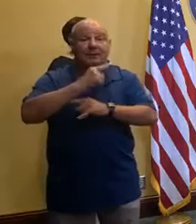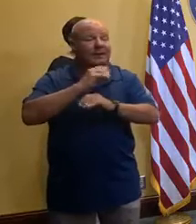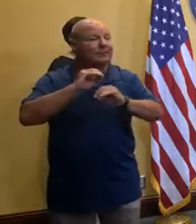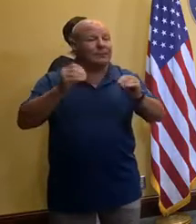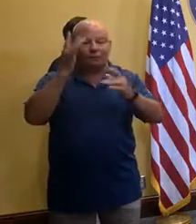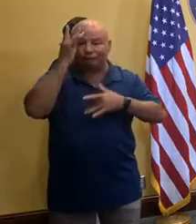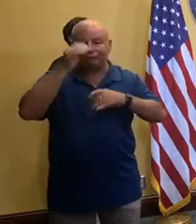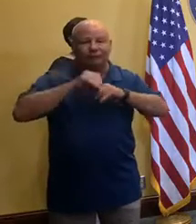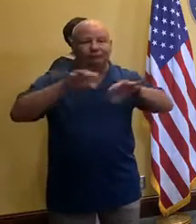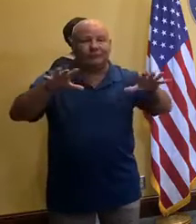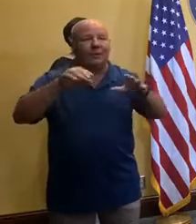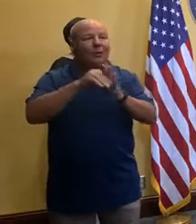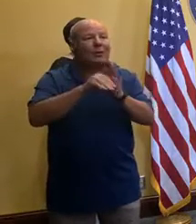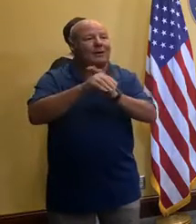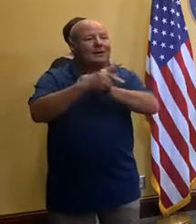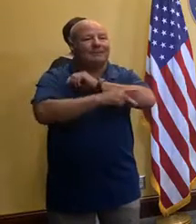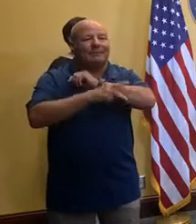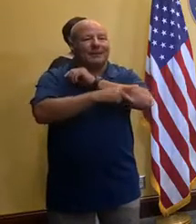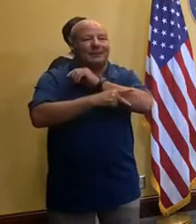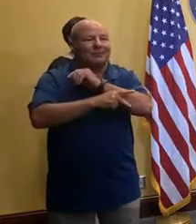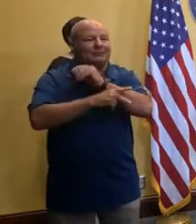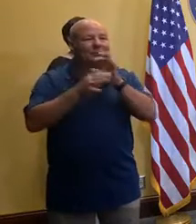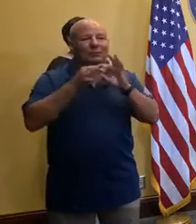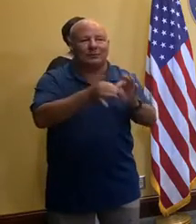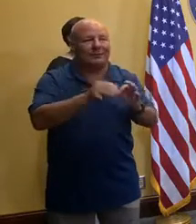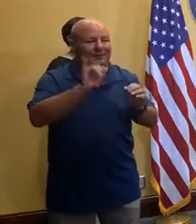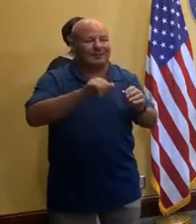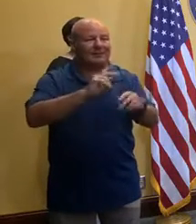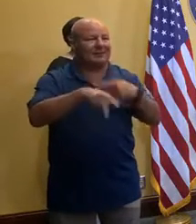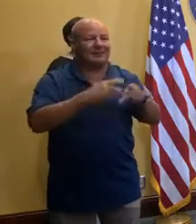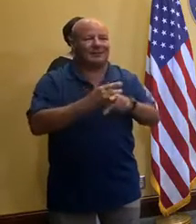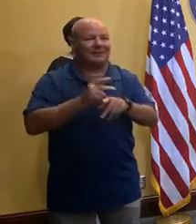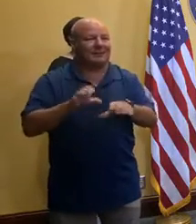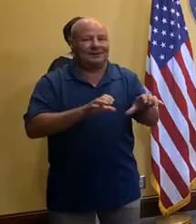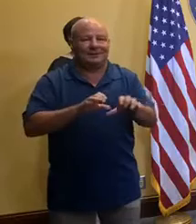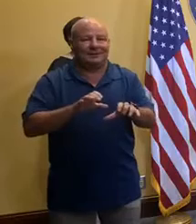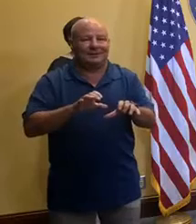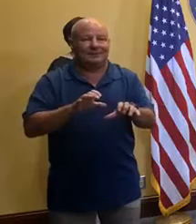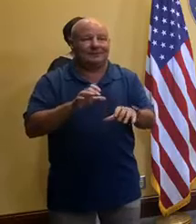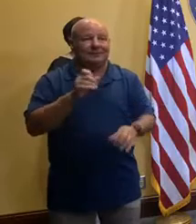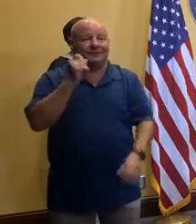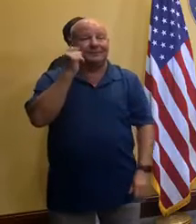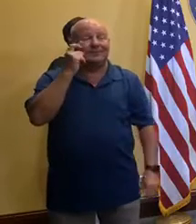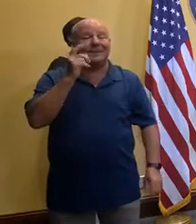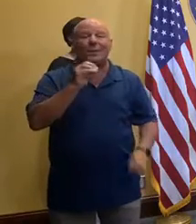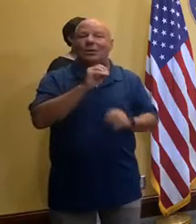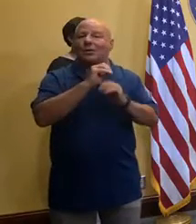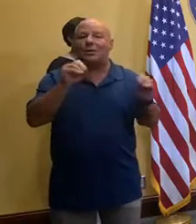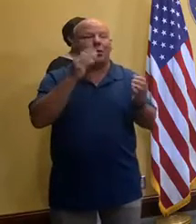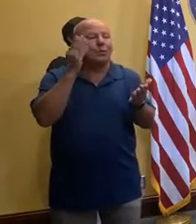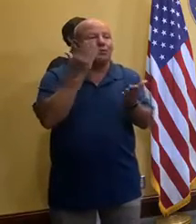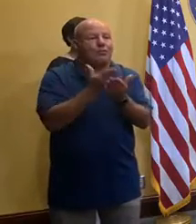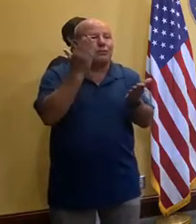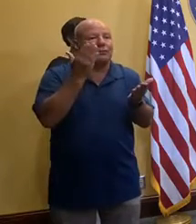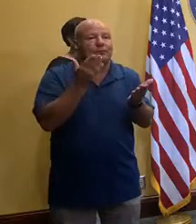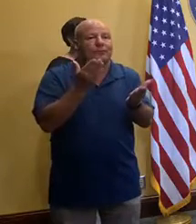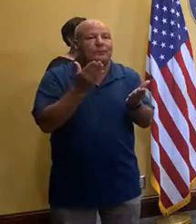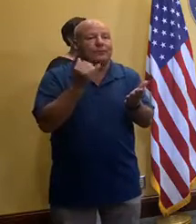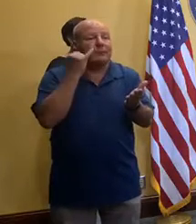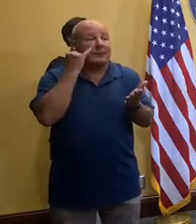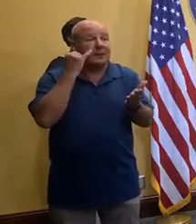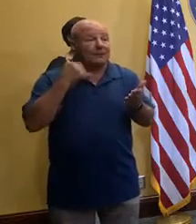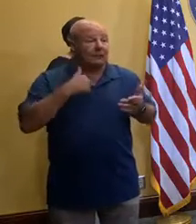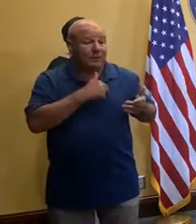have been related to these kinds of activities. There is absolutely no indication that if we were to